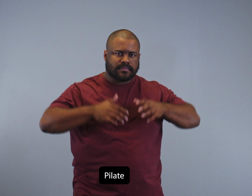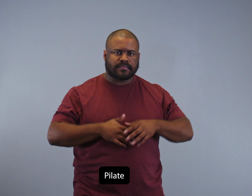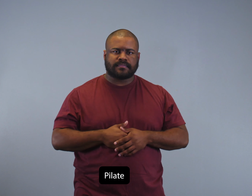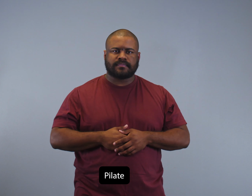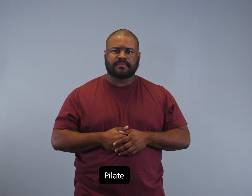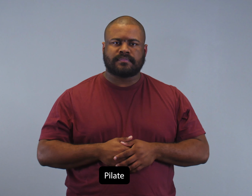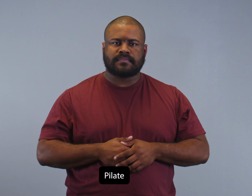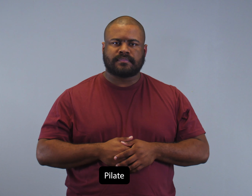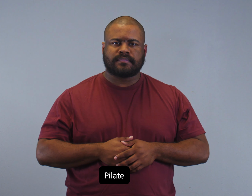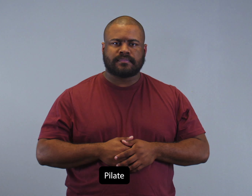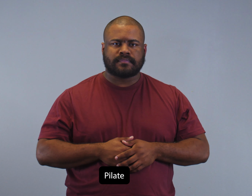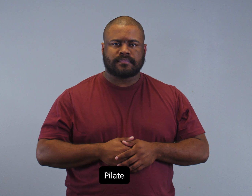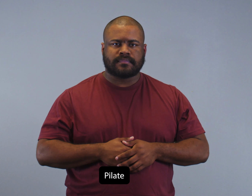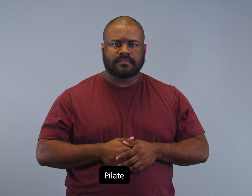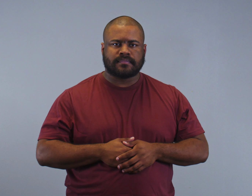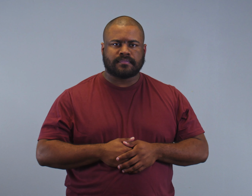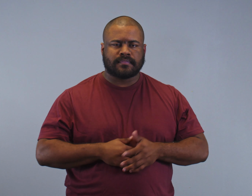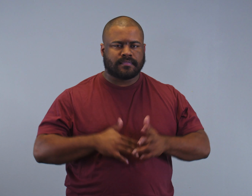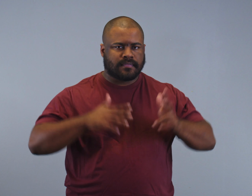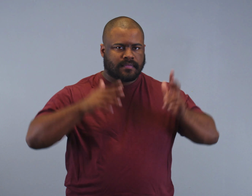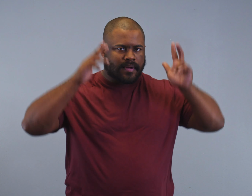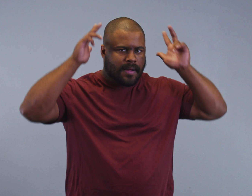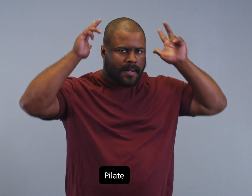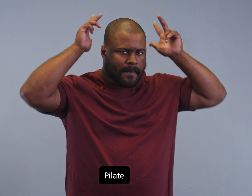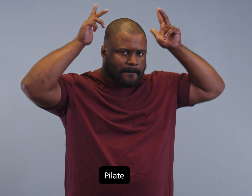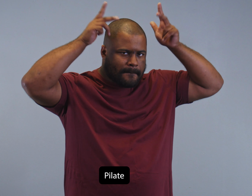pilot,